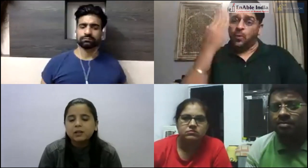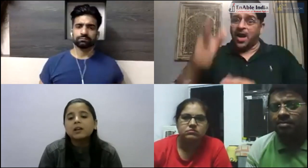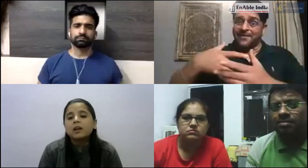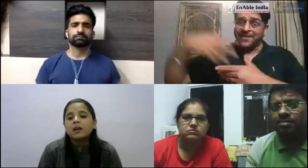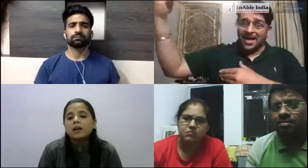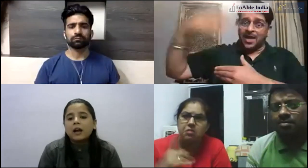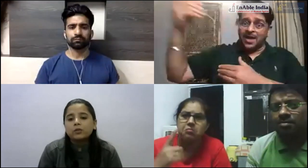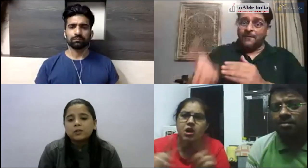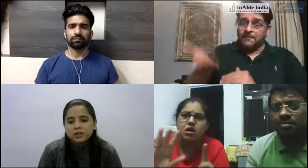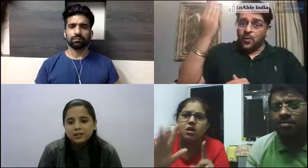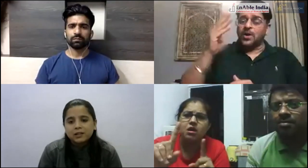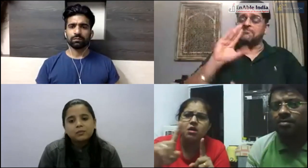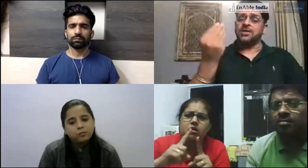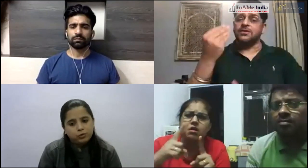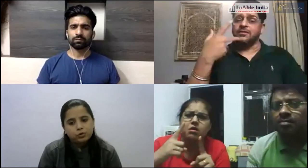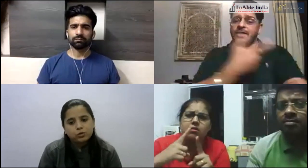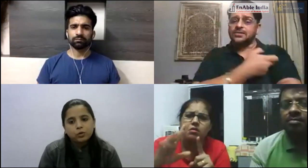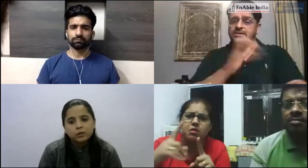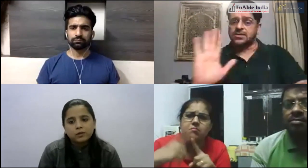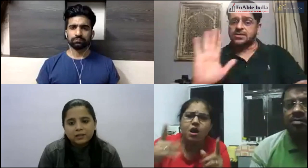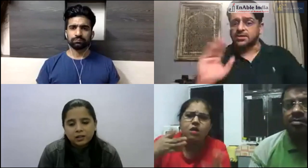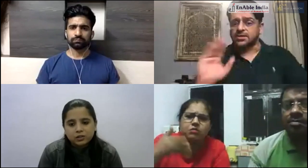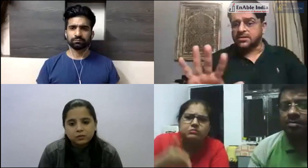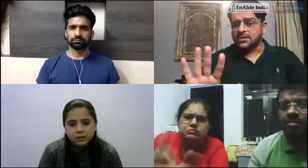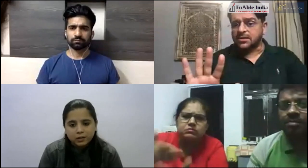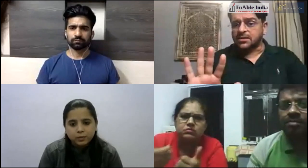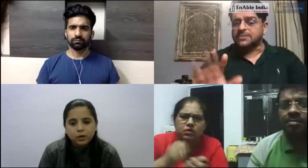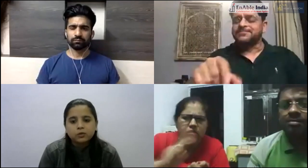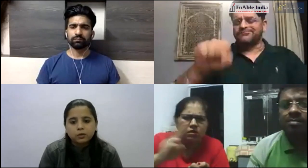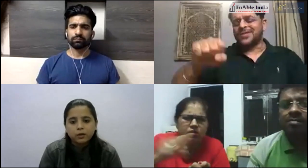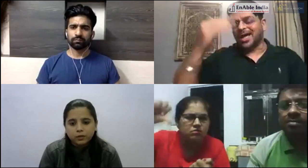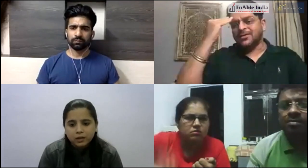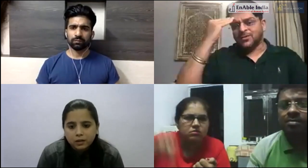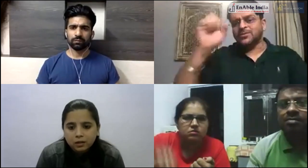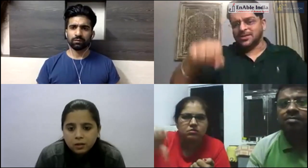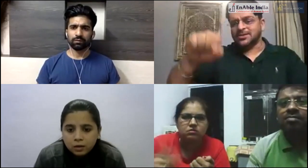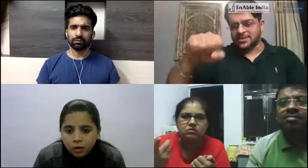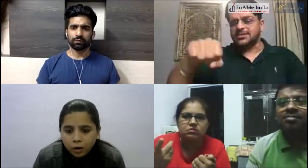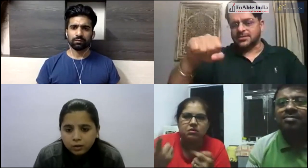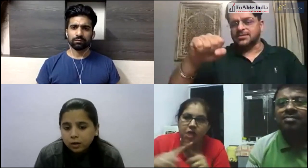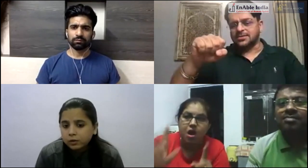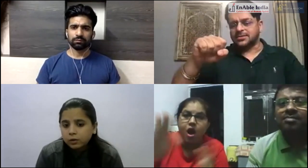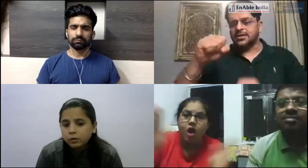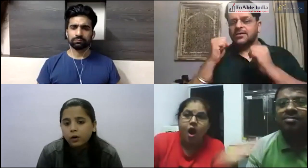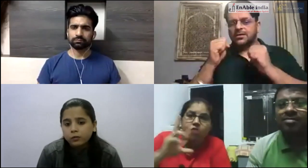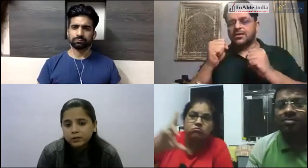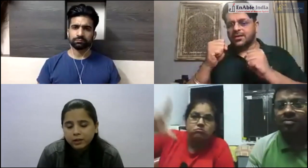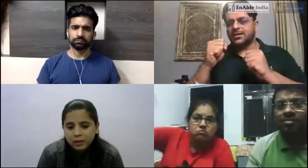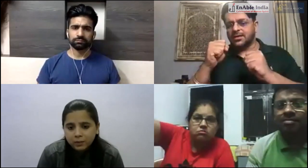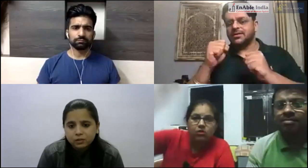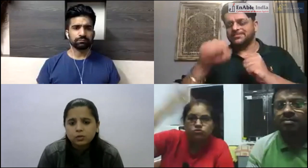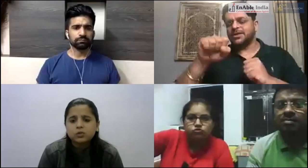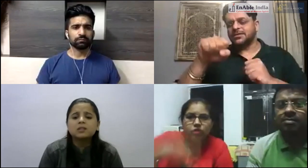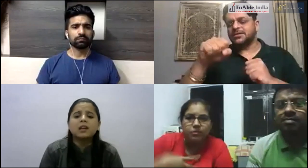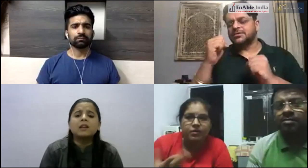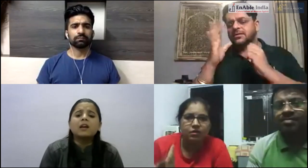better, I would suggest that you should go for the vaccination first, because you are going for the you're going office on the daily